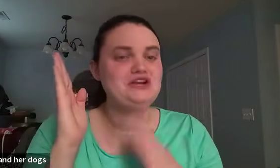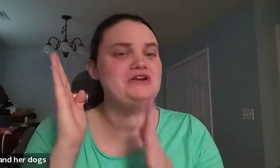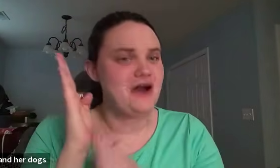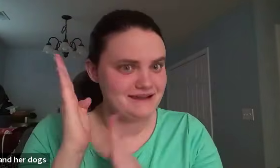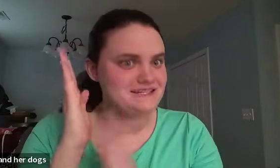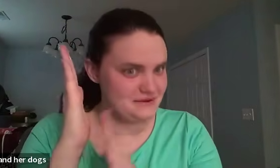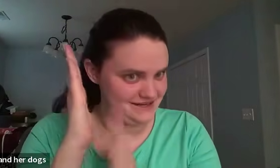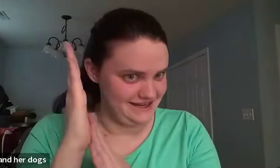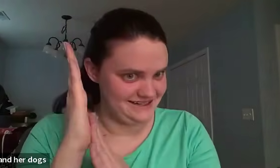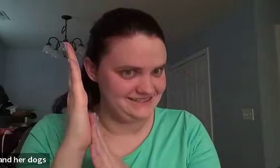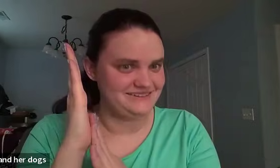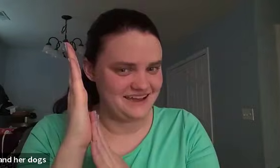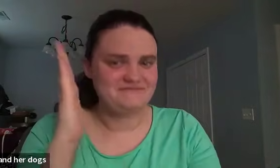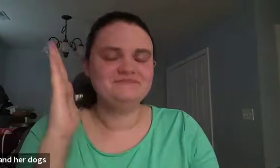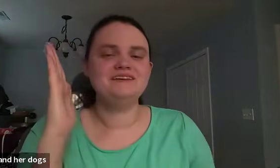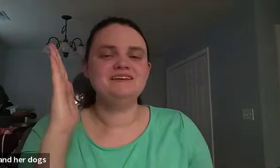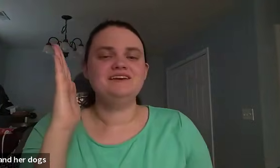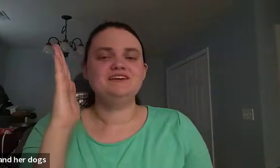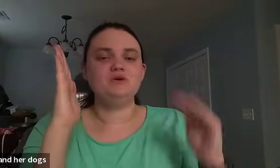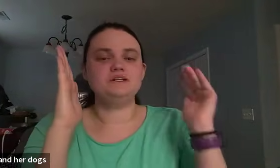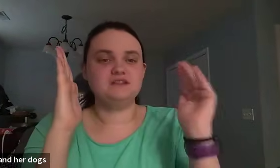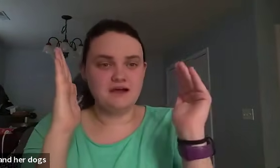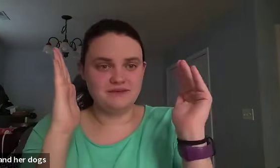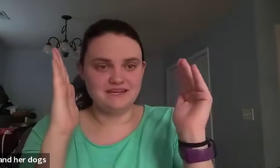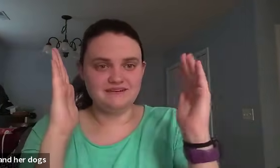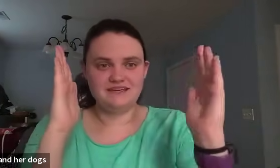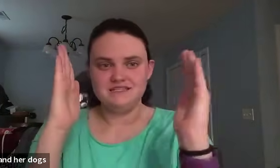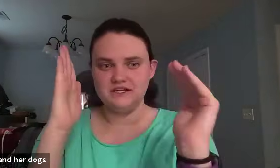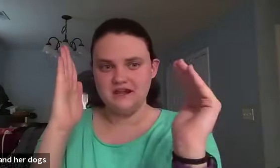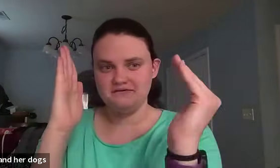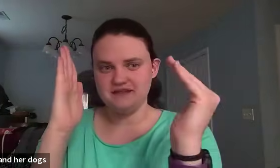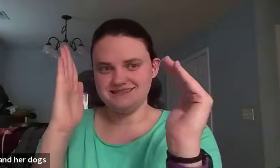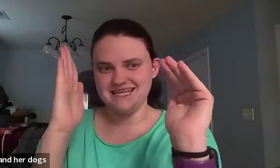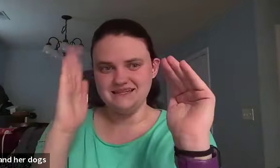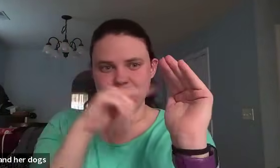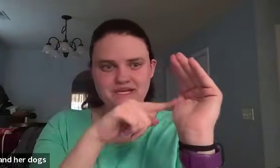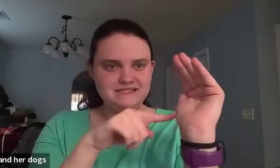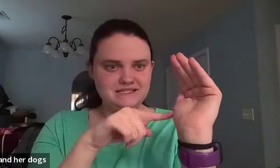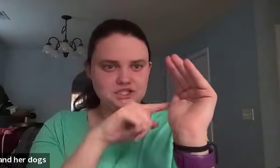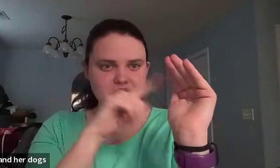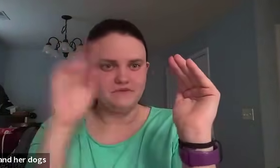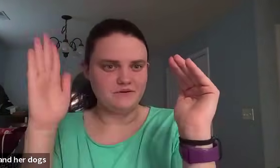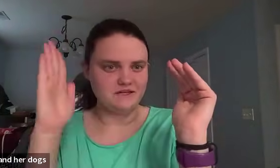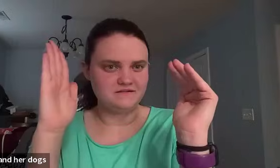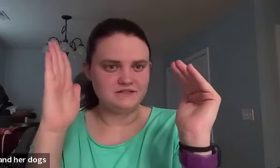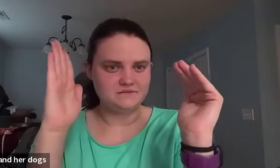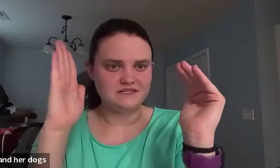Your non-dominant hand, okay? Your dominant is going to have that slightly bent shape that we've done a few times